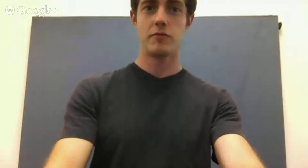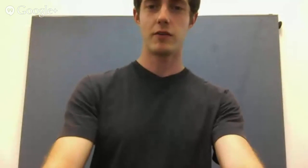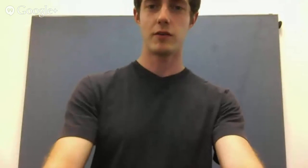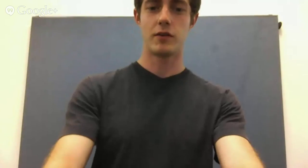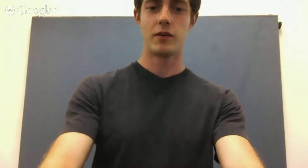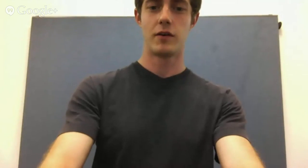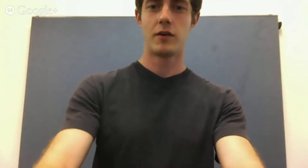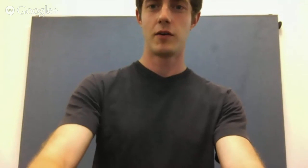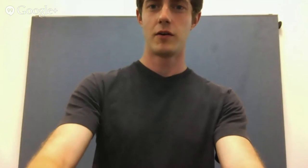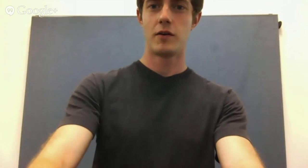Valor.